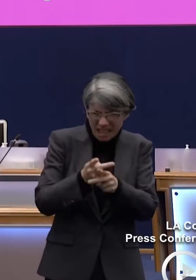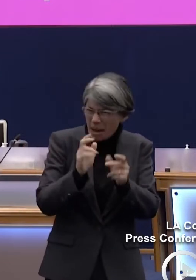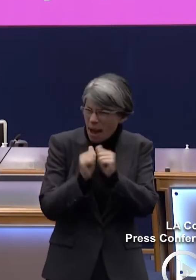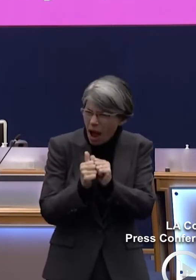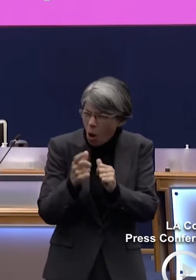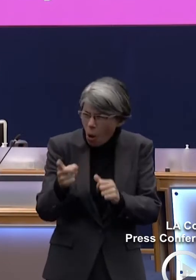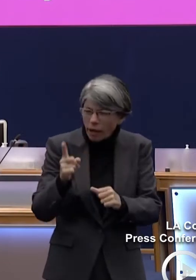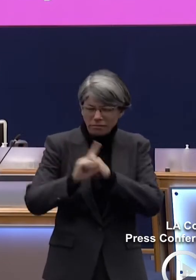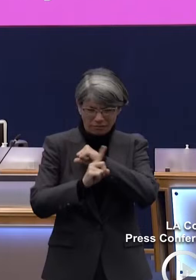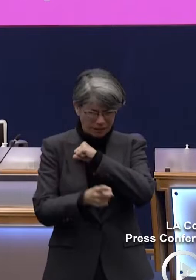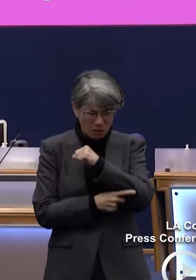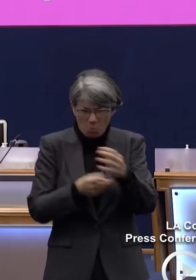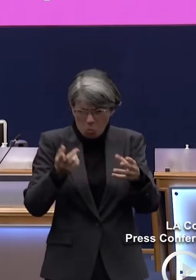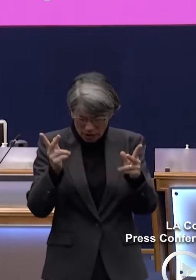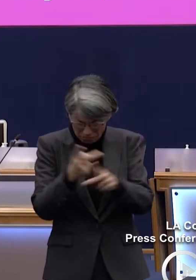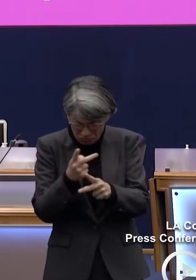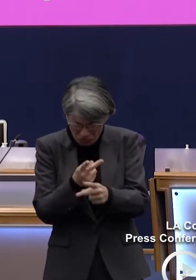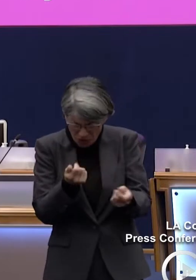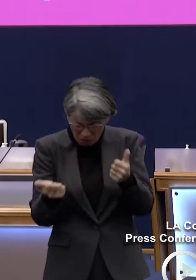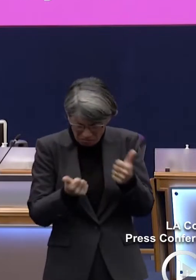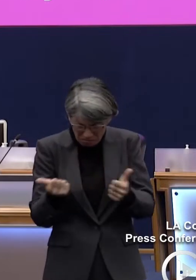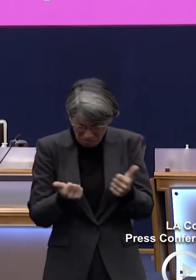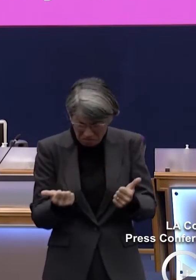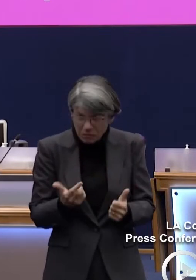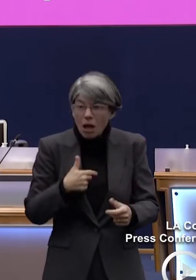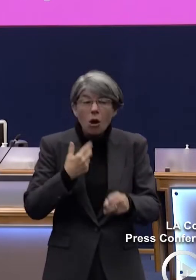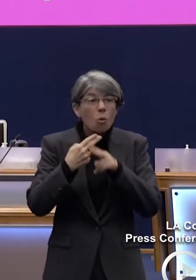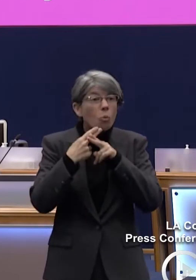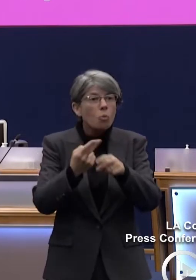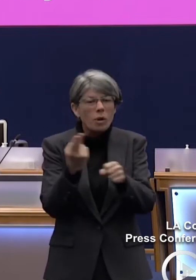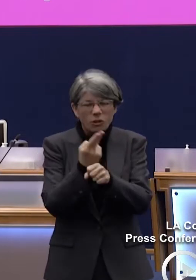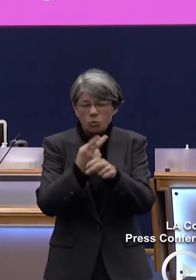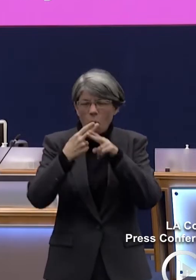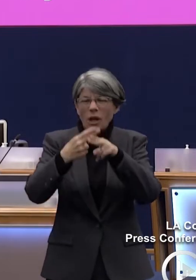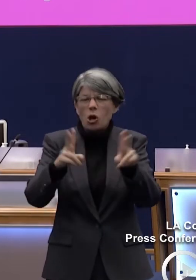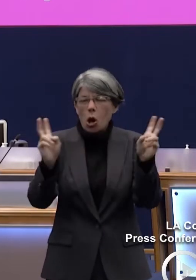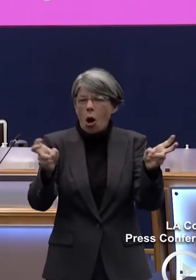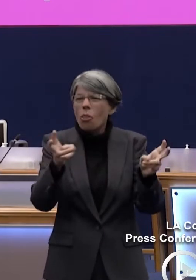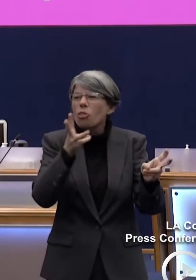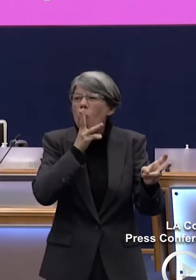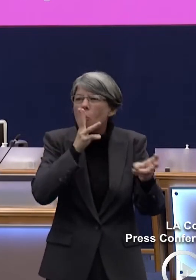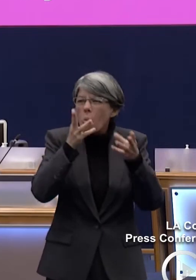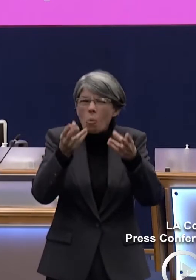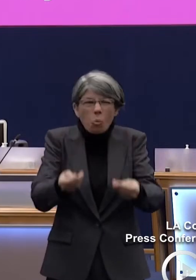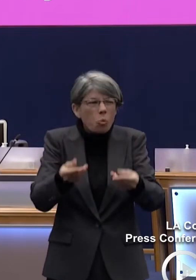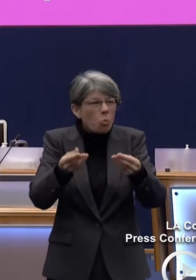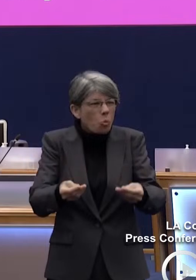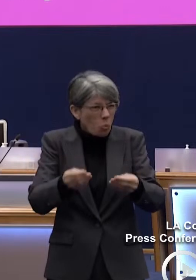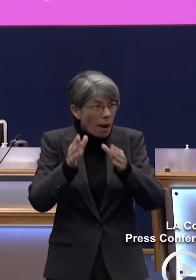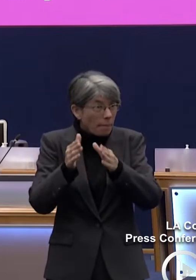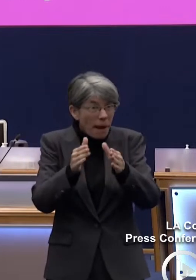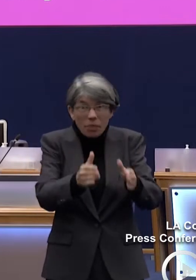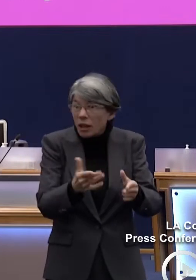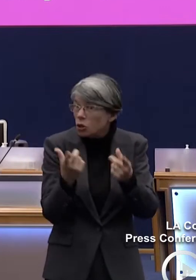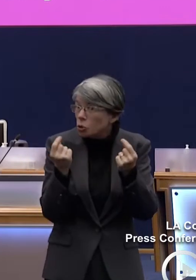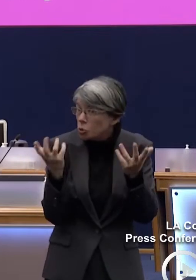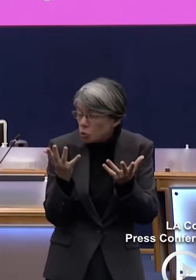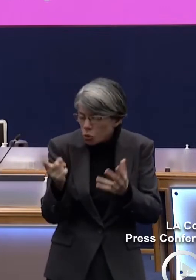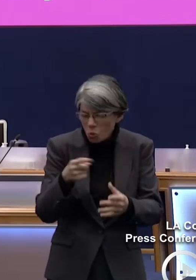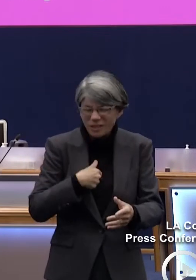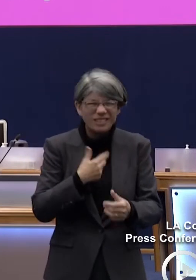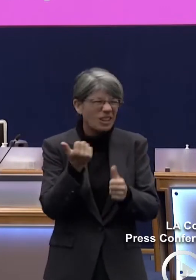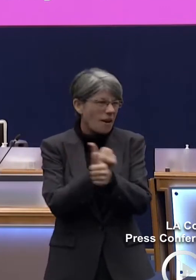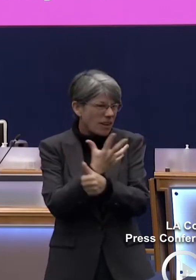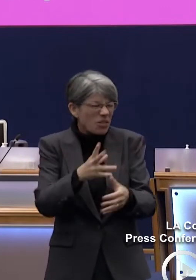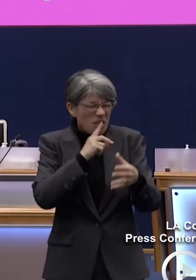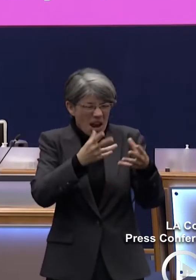The debris is all sorted on site. We use what we call the wet method, so we wet everything down to prevent any ash or dust from